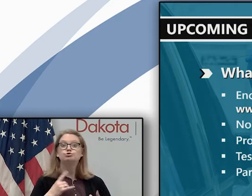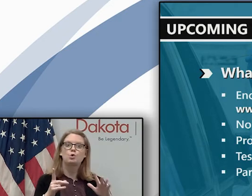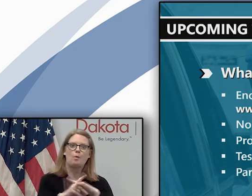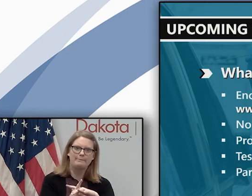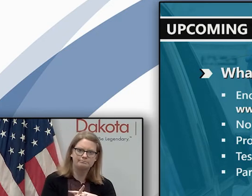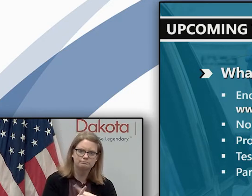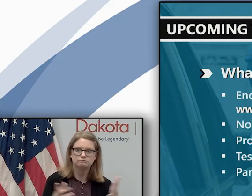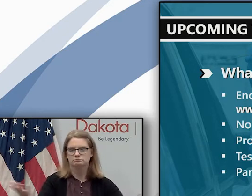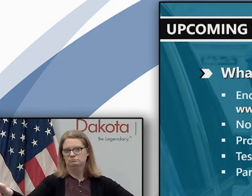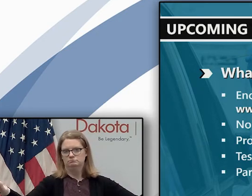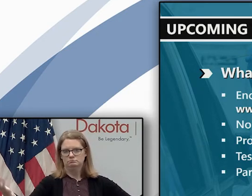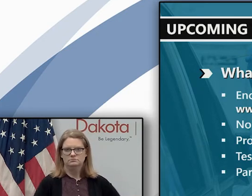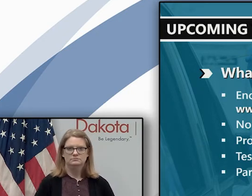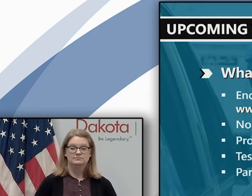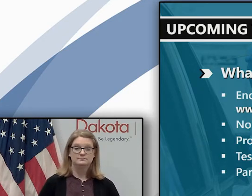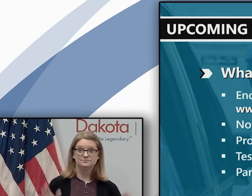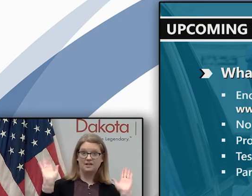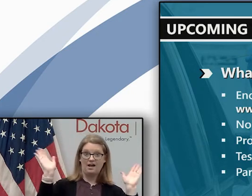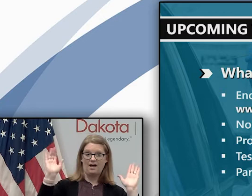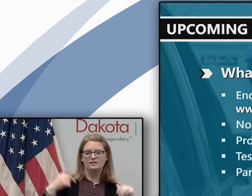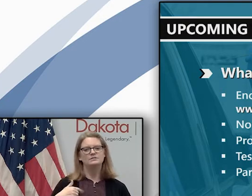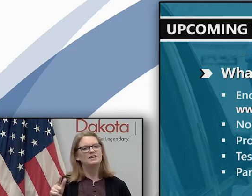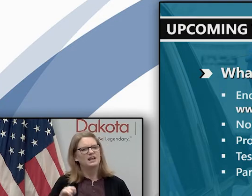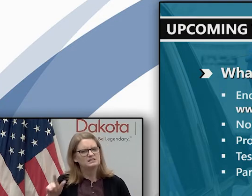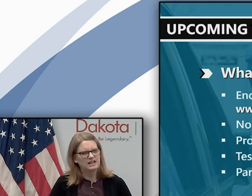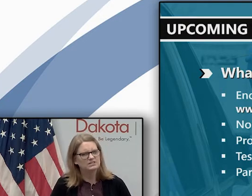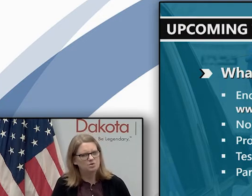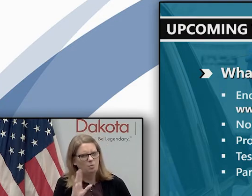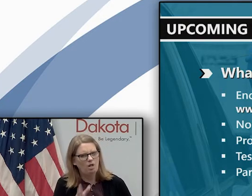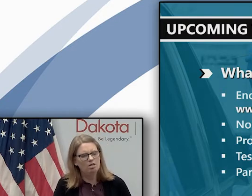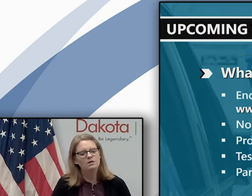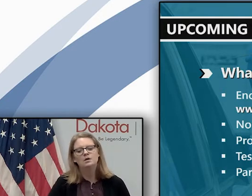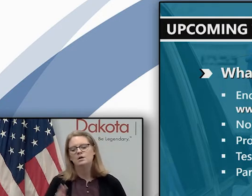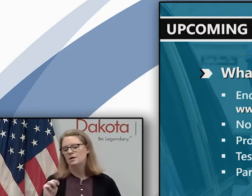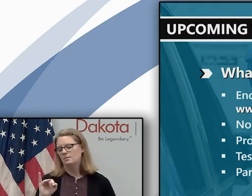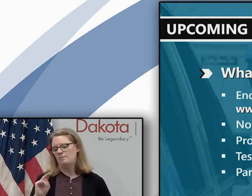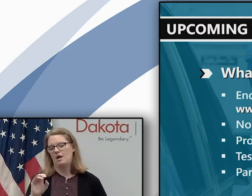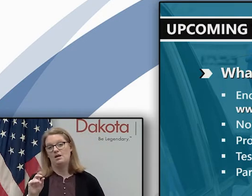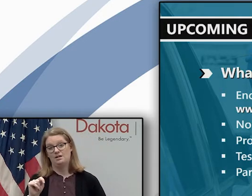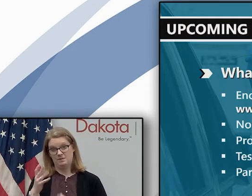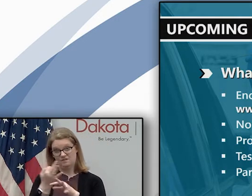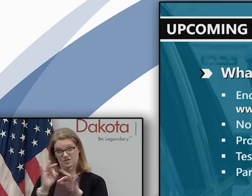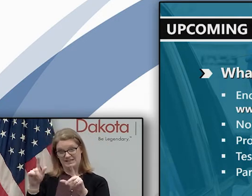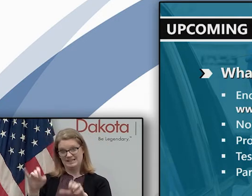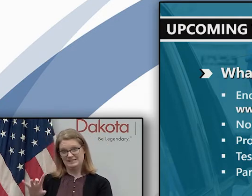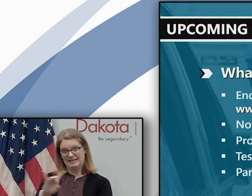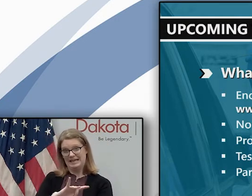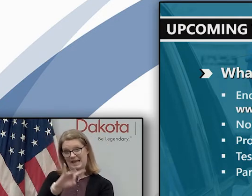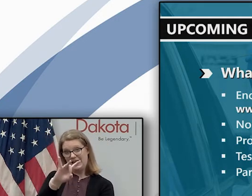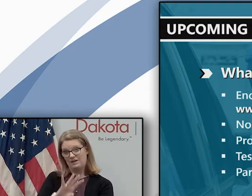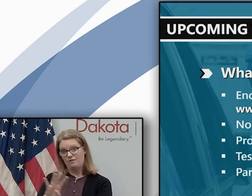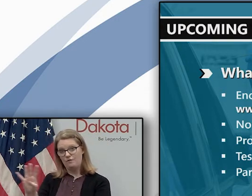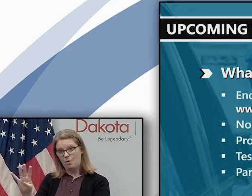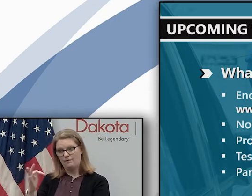testing, and we'll be happy to have you tested. Minot will be offering free testing 8